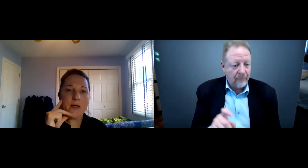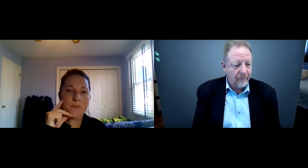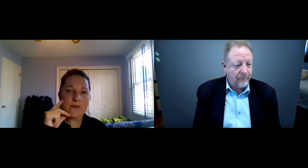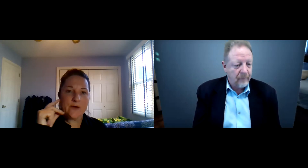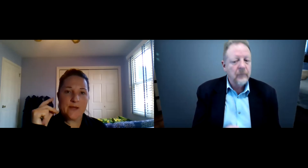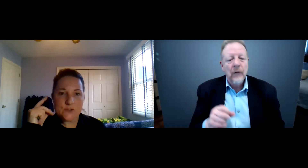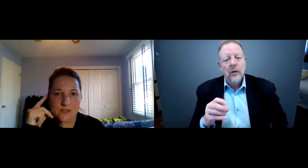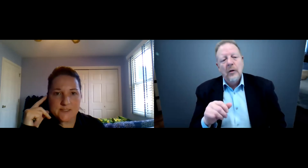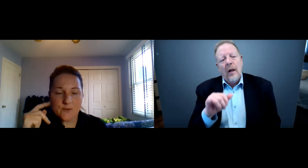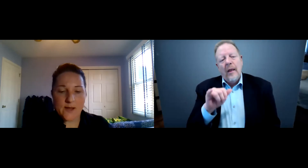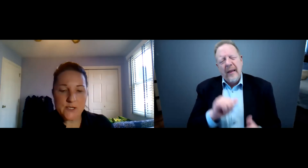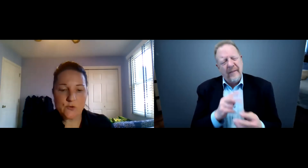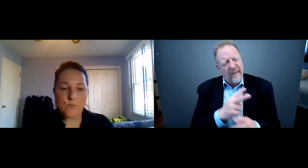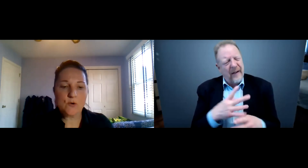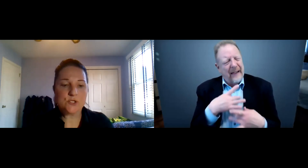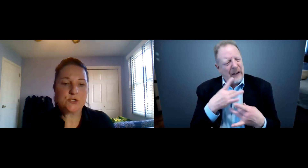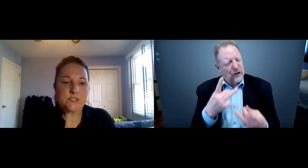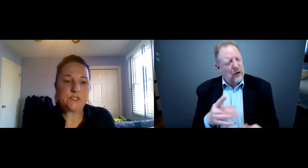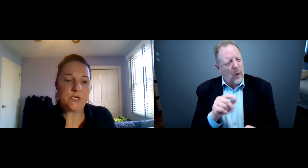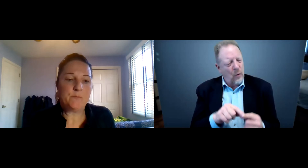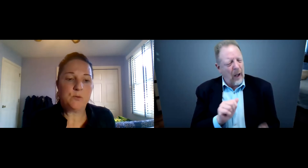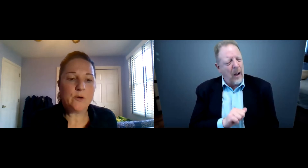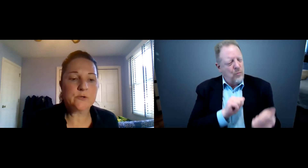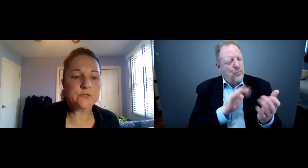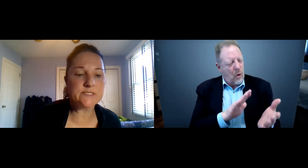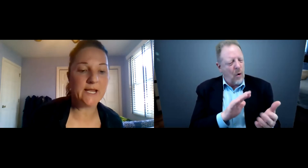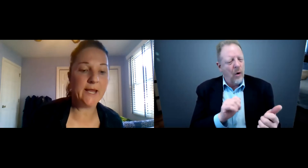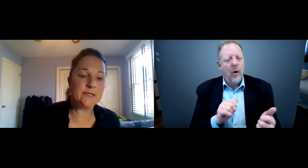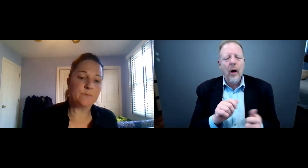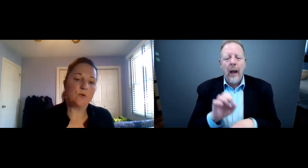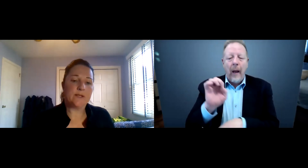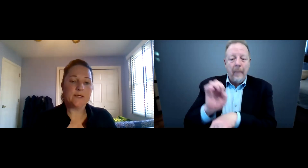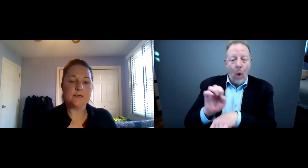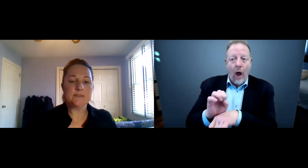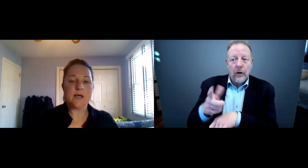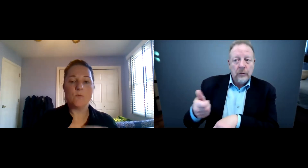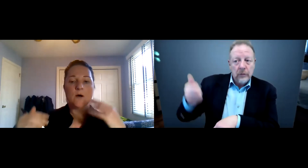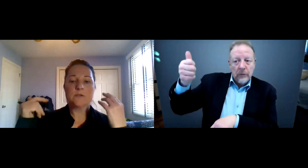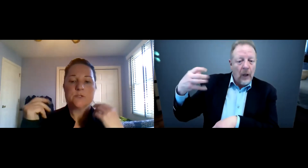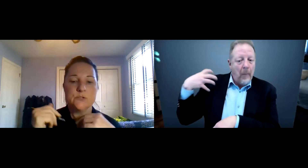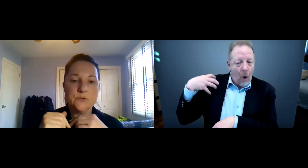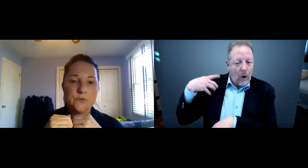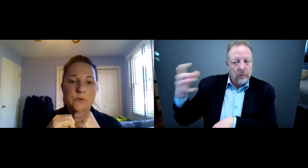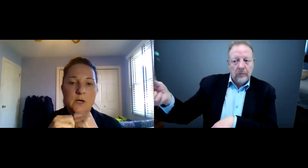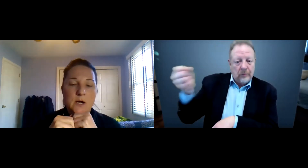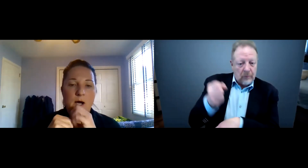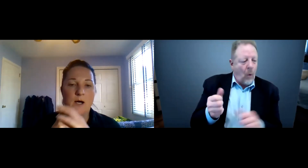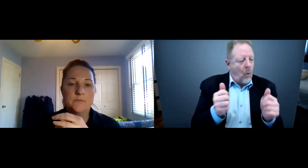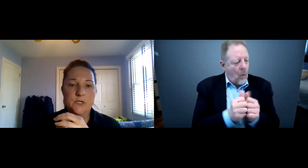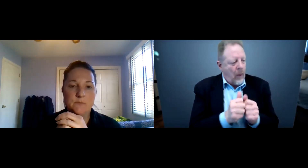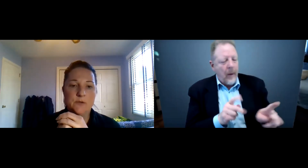So that might be a very interesting way to approach it, just employers and employees that want